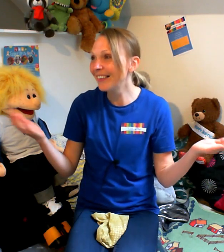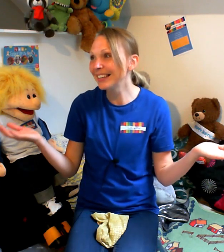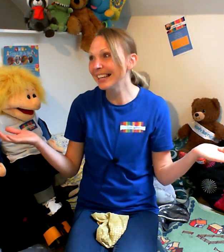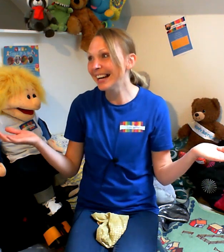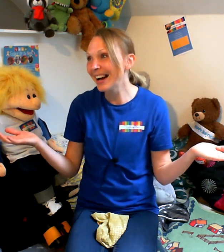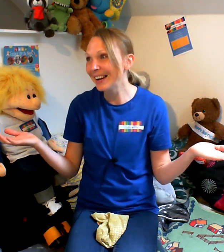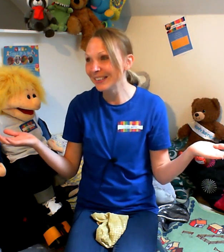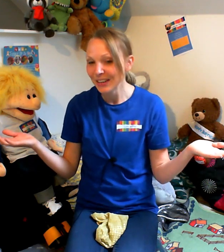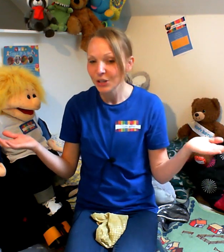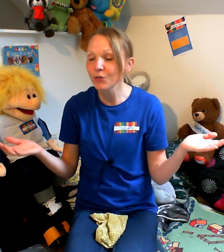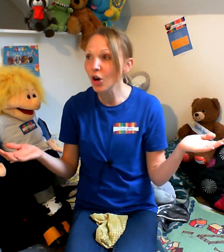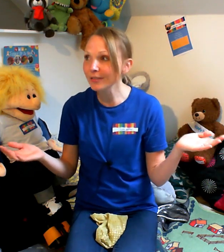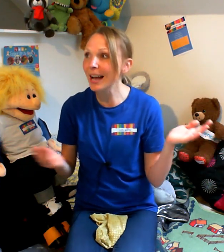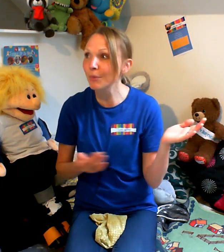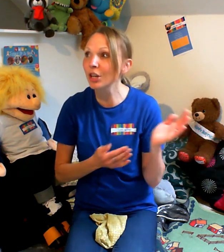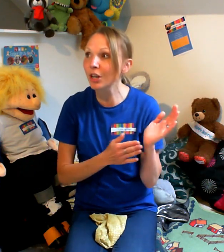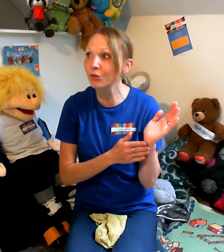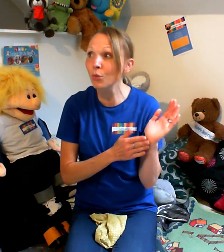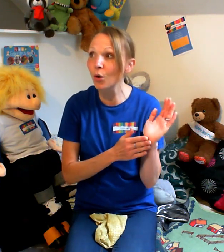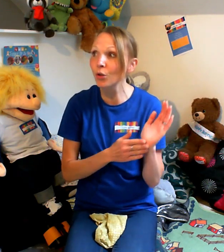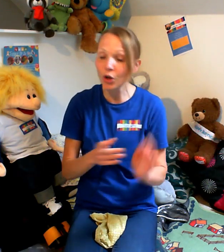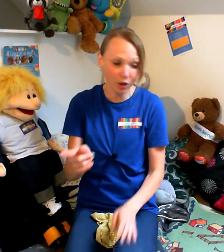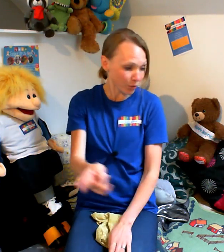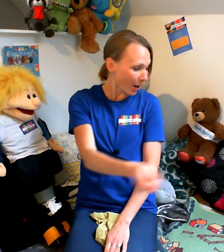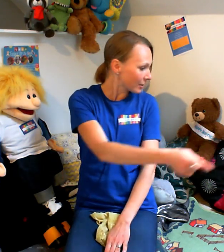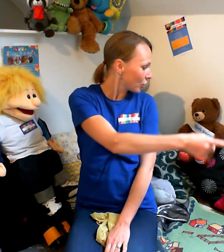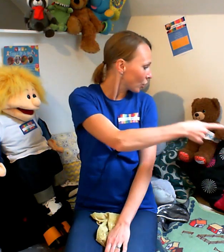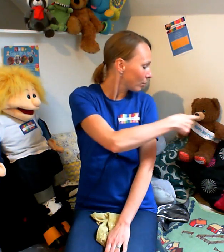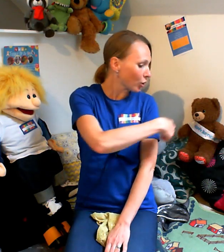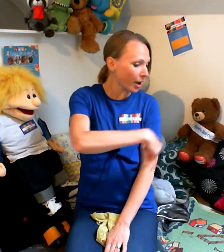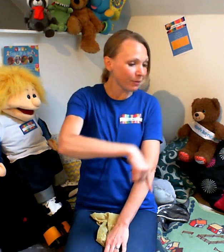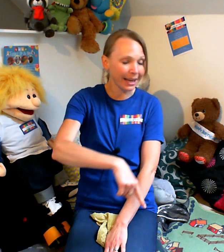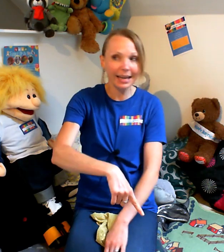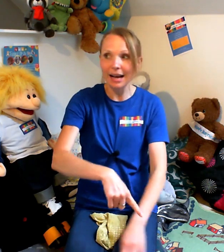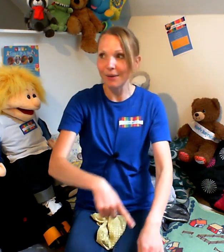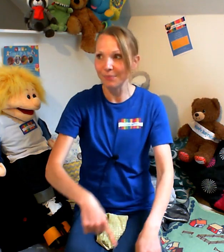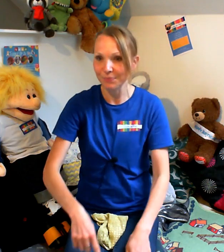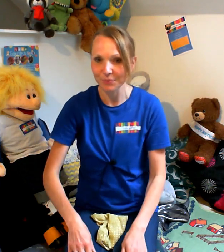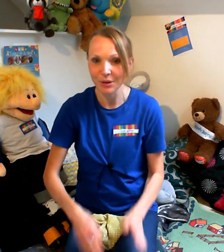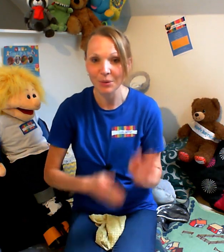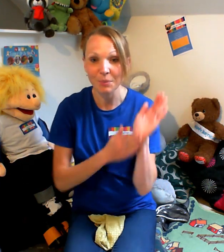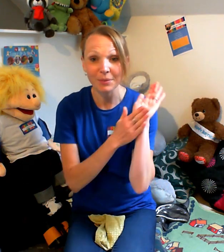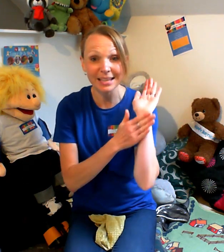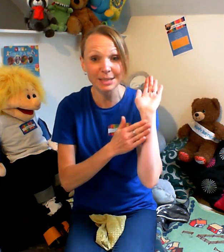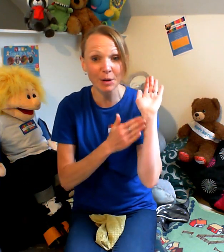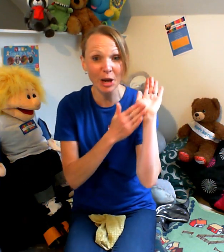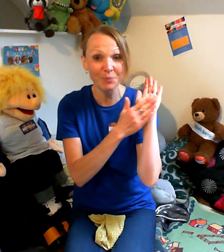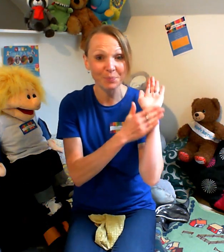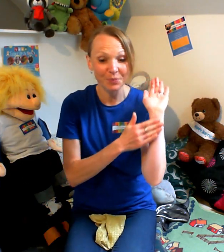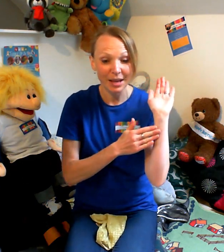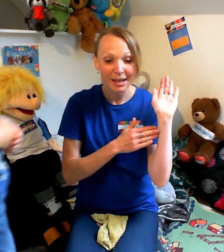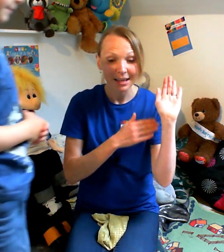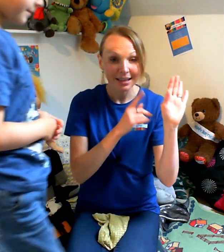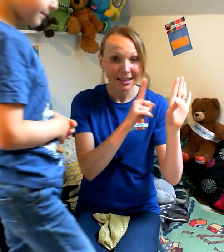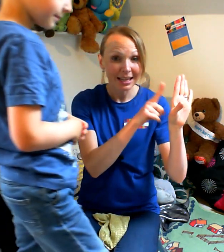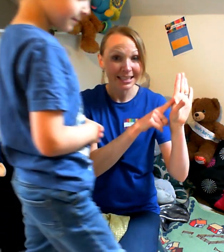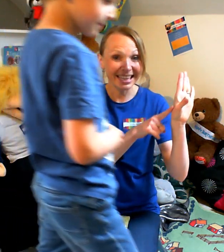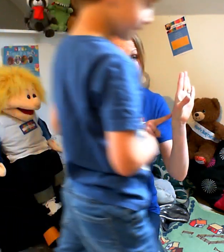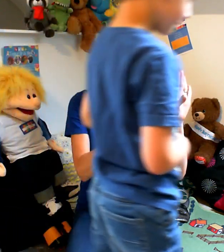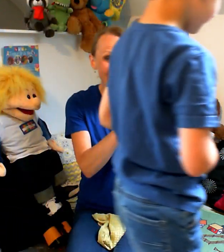no. You've got time. We're going to go through all the colours. Why don't you come look over here? Blue. It's blue. Yellow.